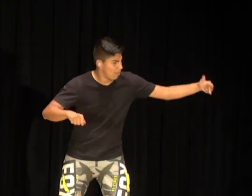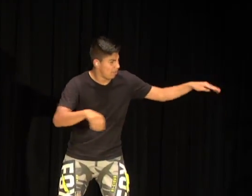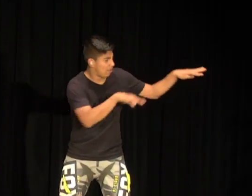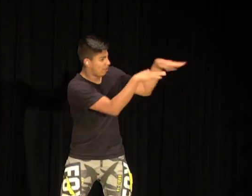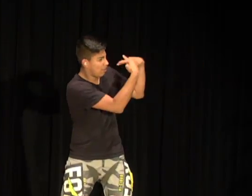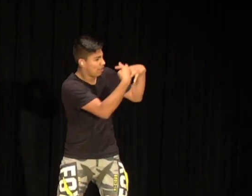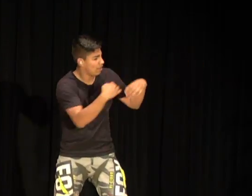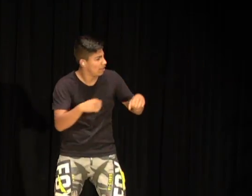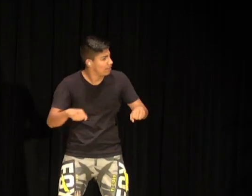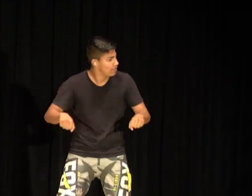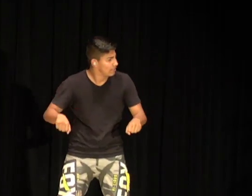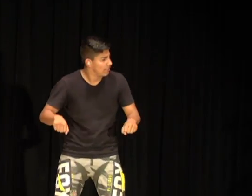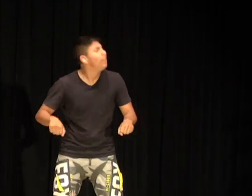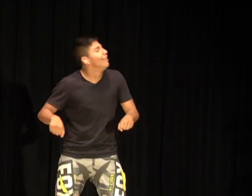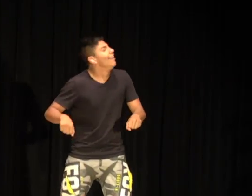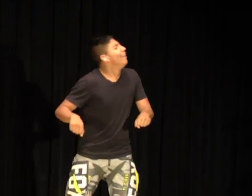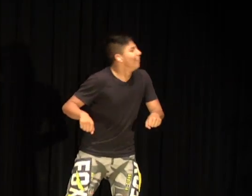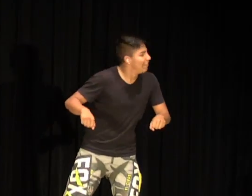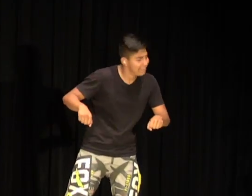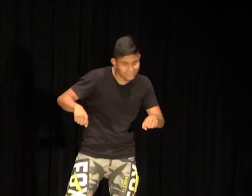Look at all these bikes. Everybody's looking at me.